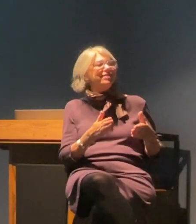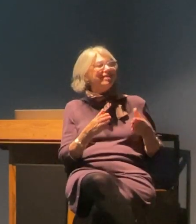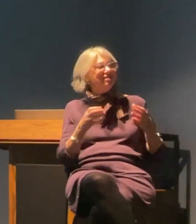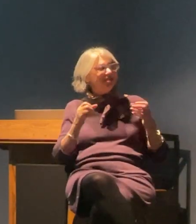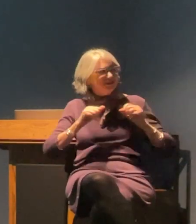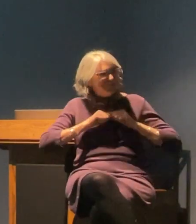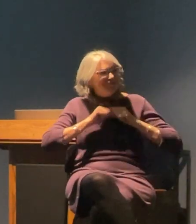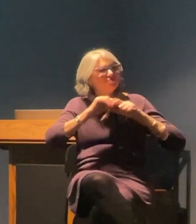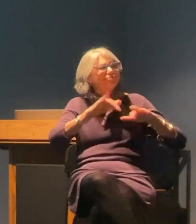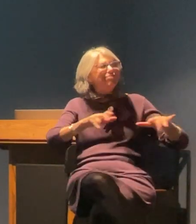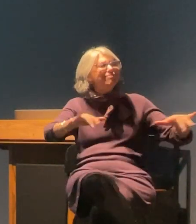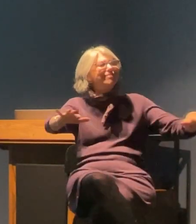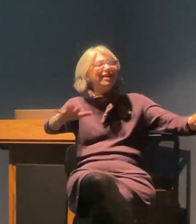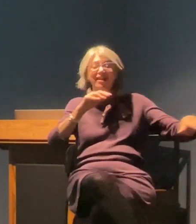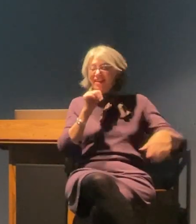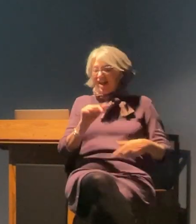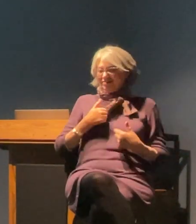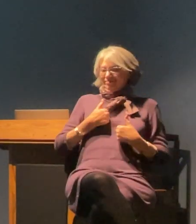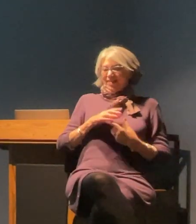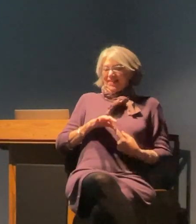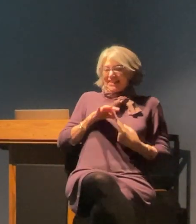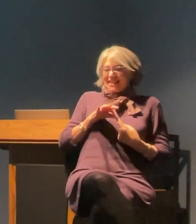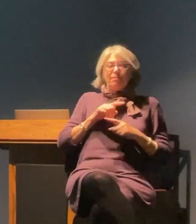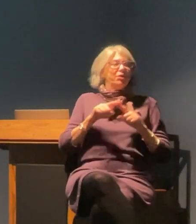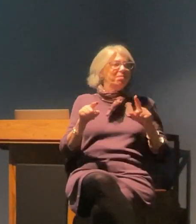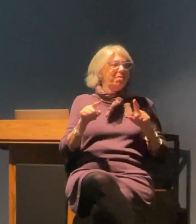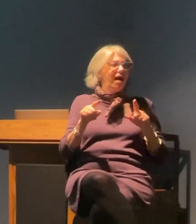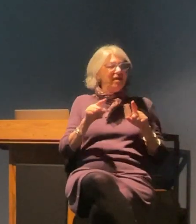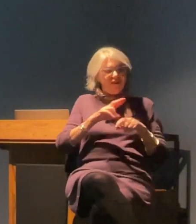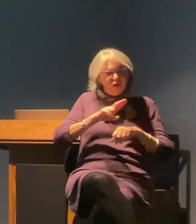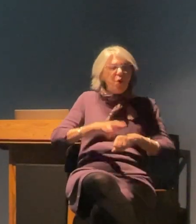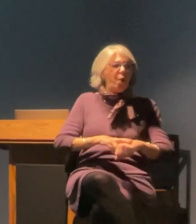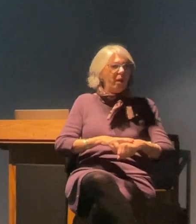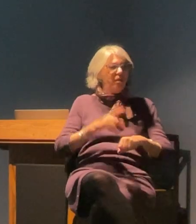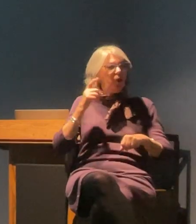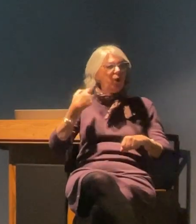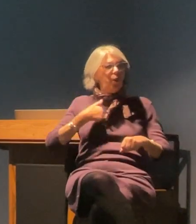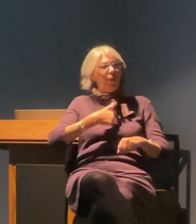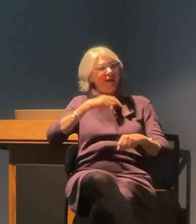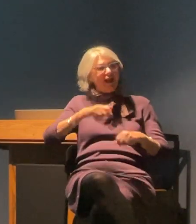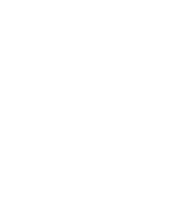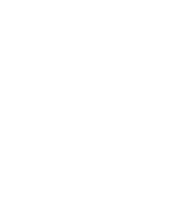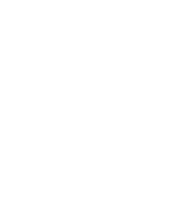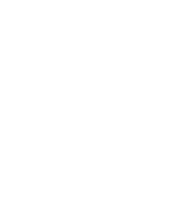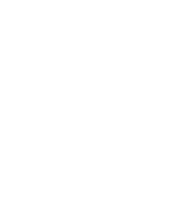right? We want to make not Jonathan the exception, but the norm. And we need your help for that.